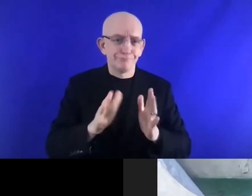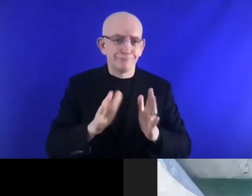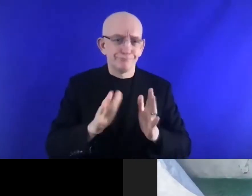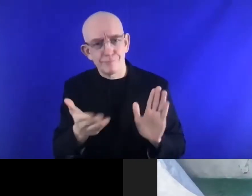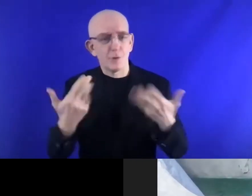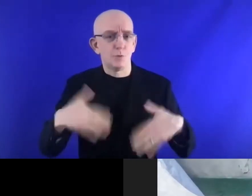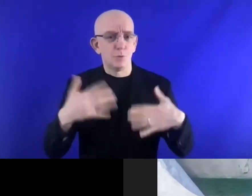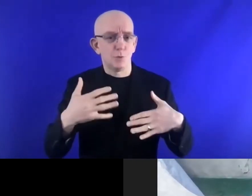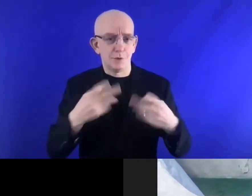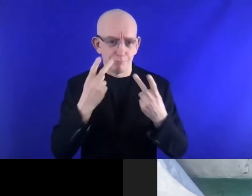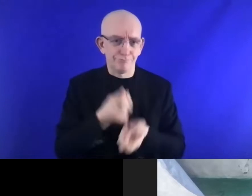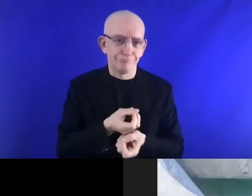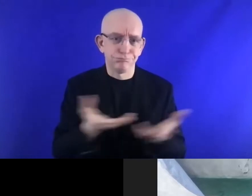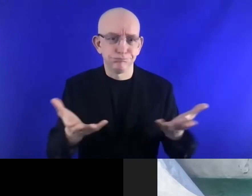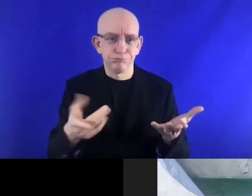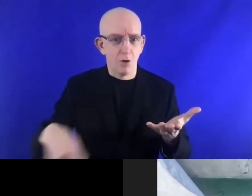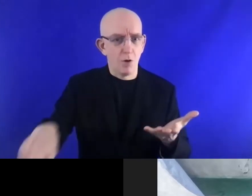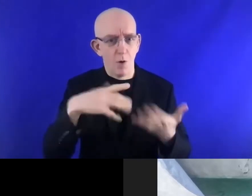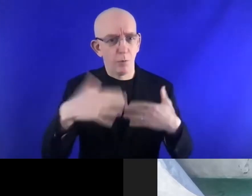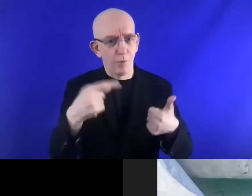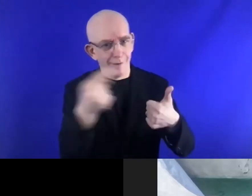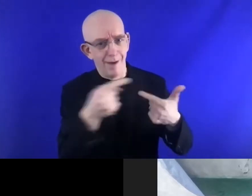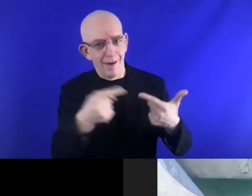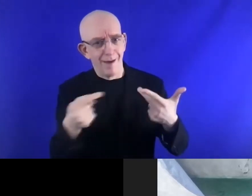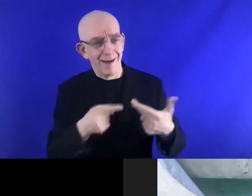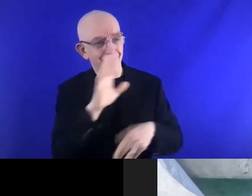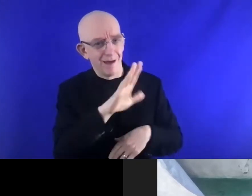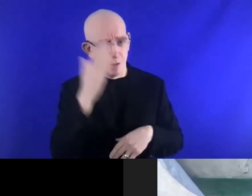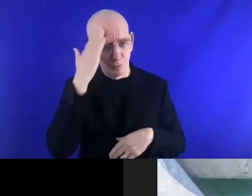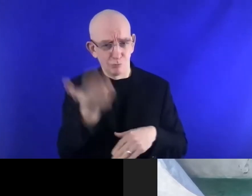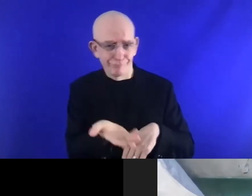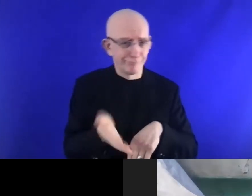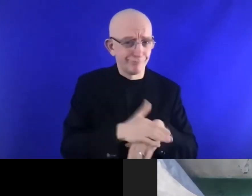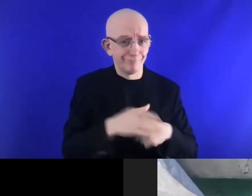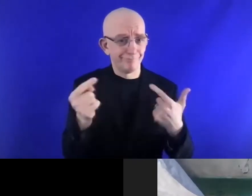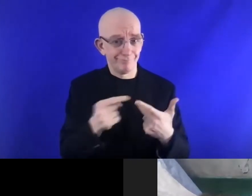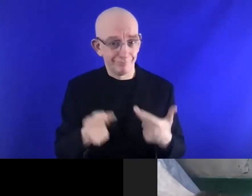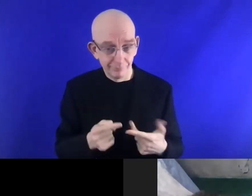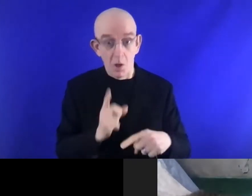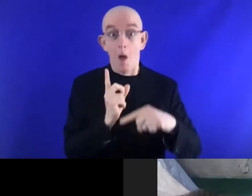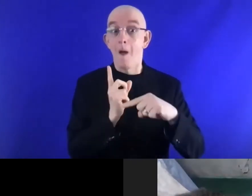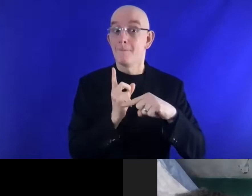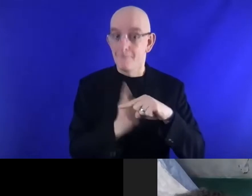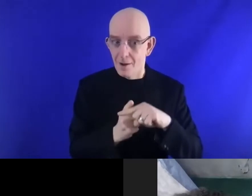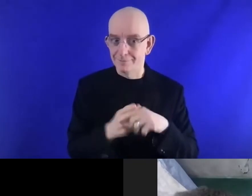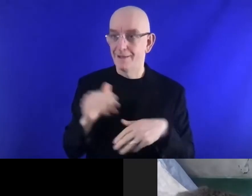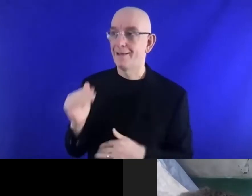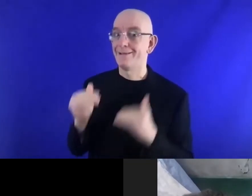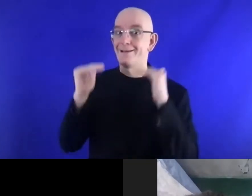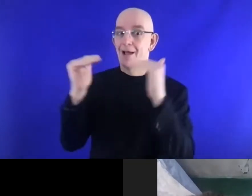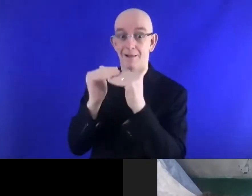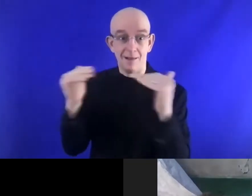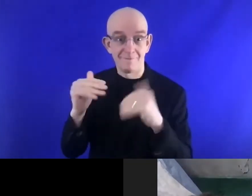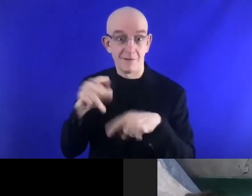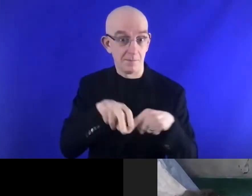panelists, and also we have a high-level audience as well. Everyone that's here with us at the